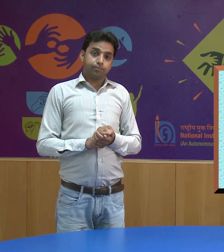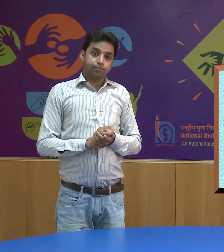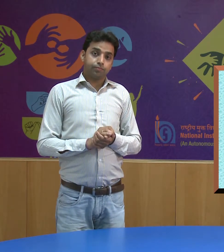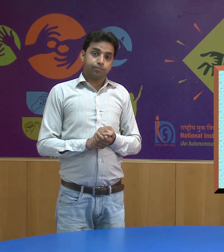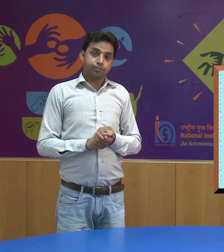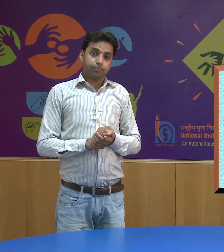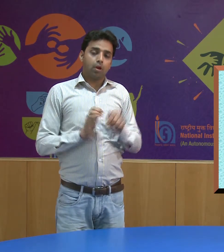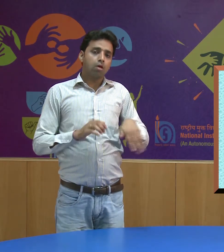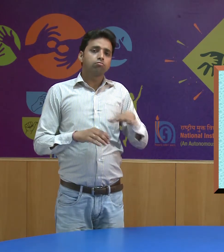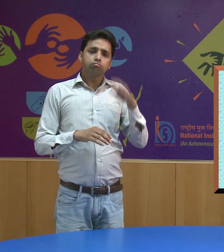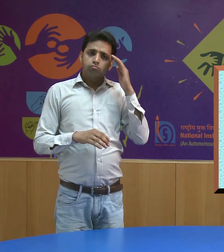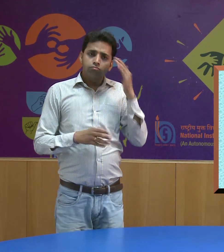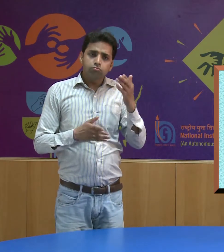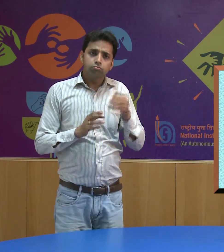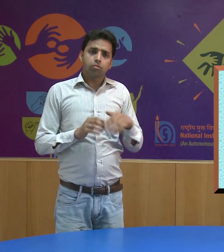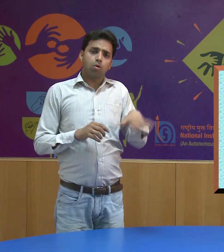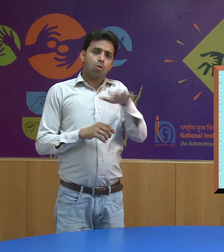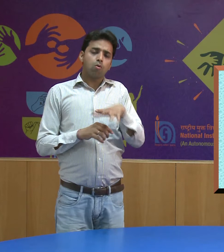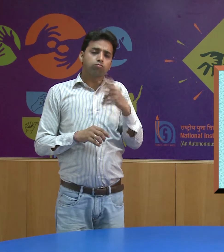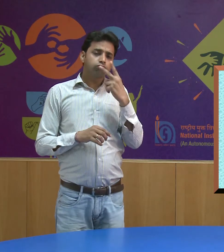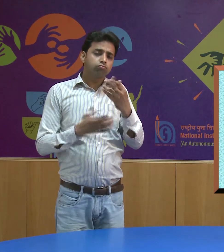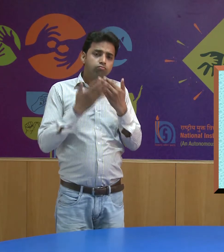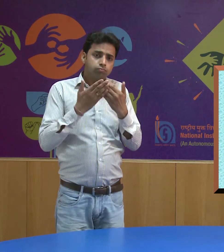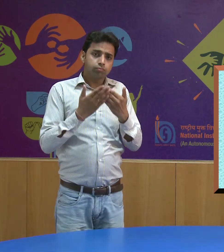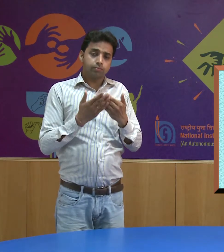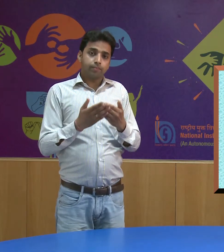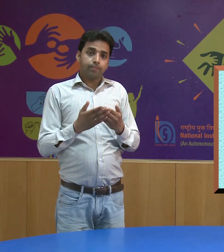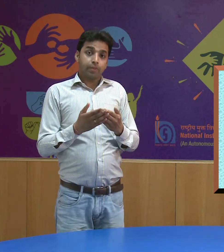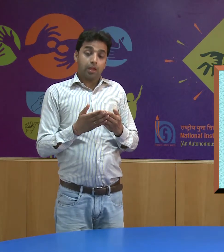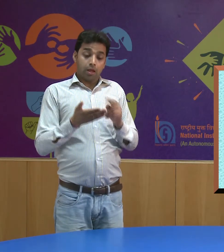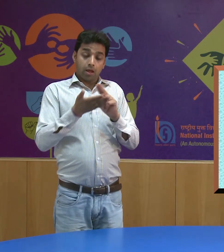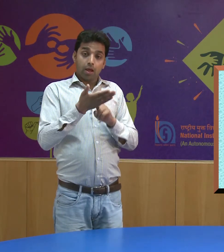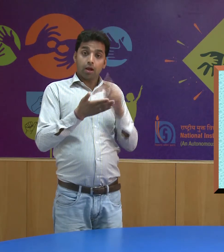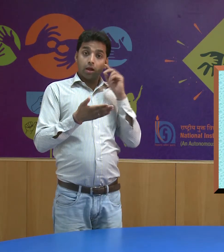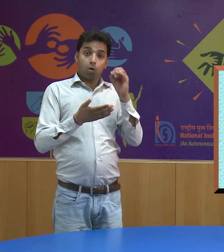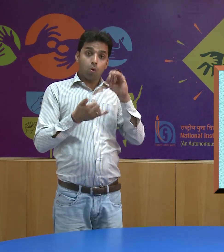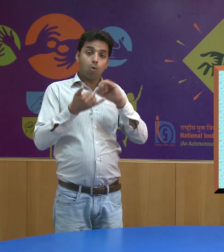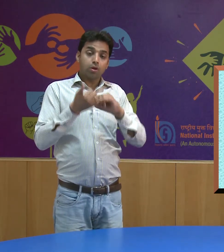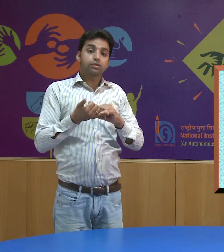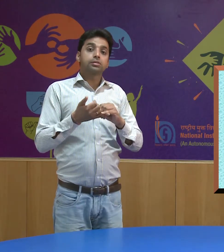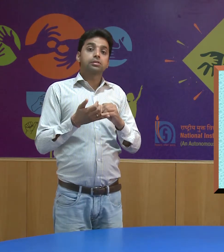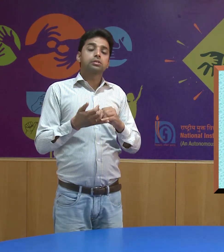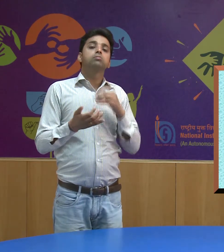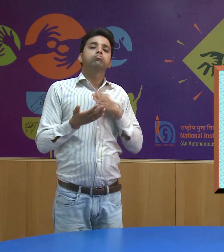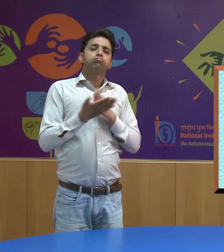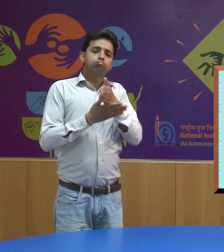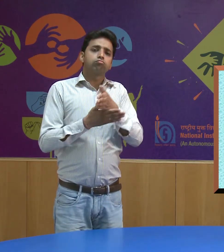As you know, you are also studying at NIOS through open learning method.